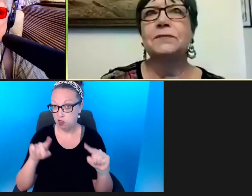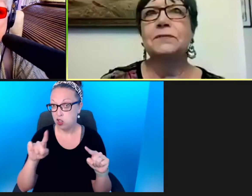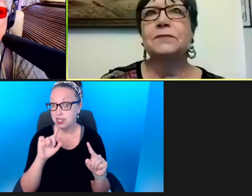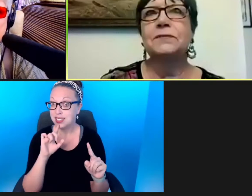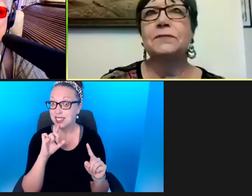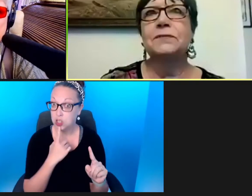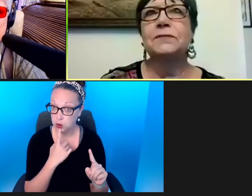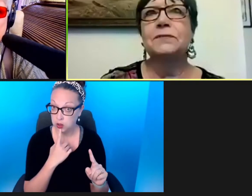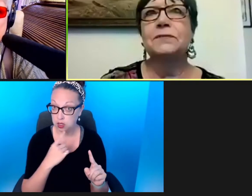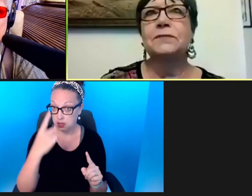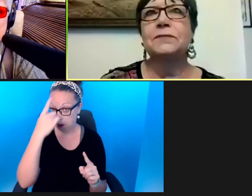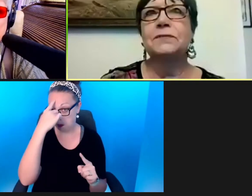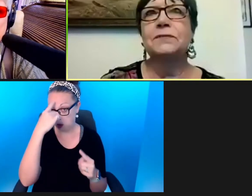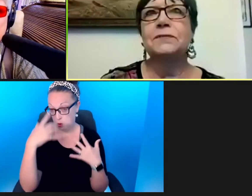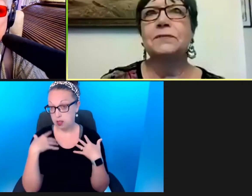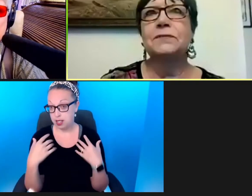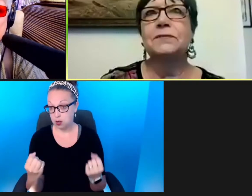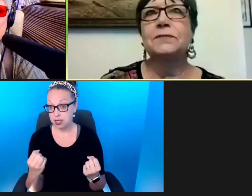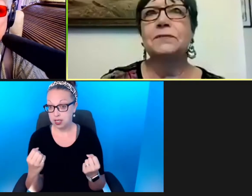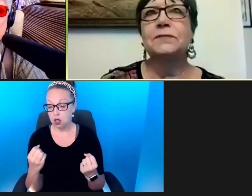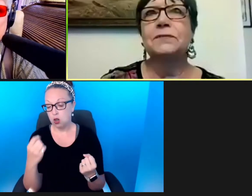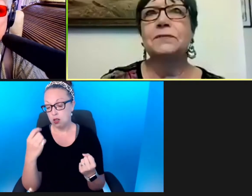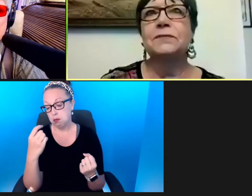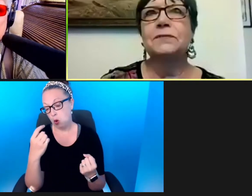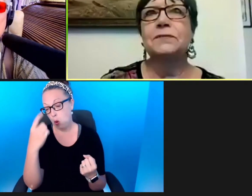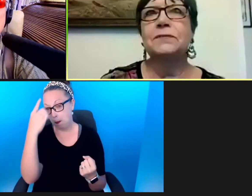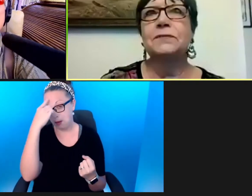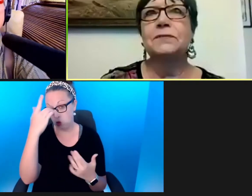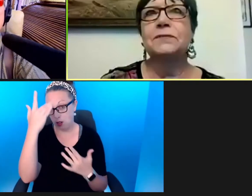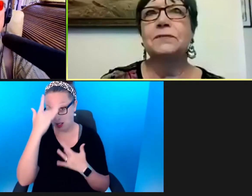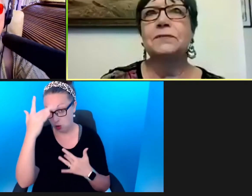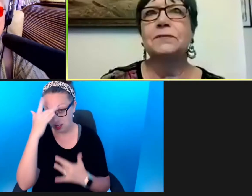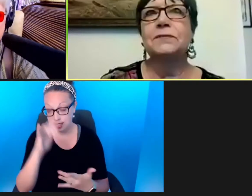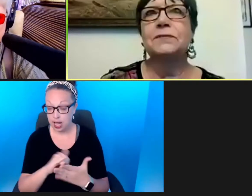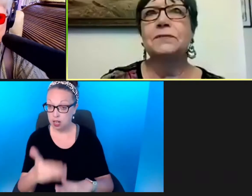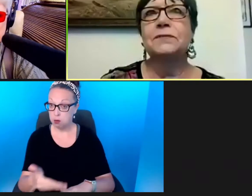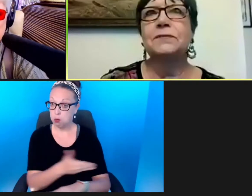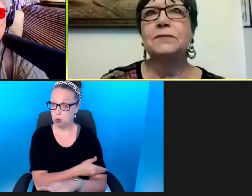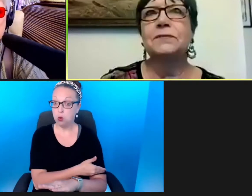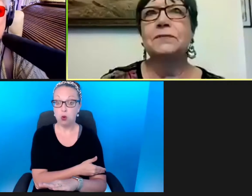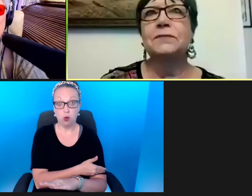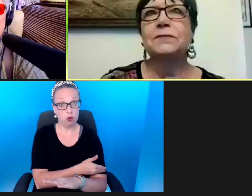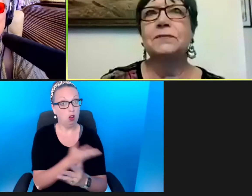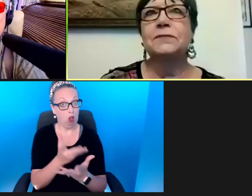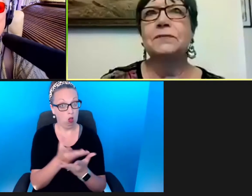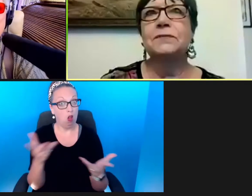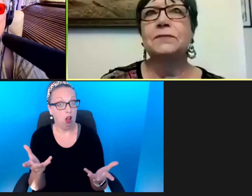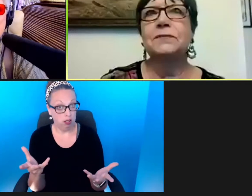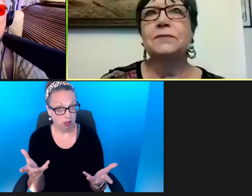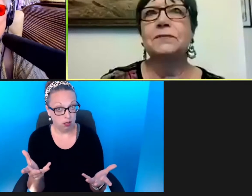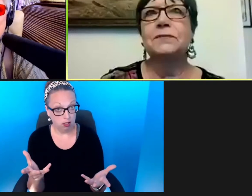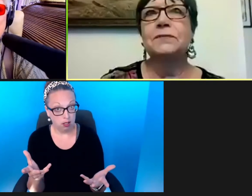illness improved very significantly, and I don't think that should be